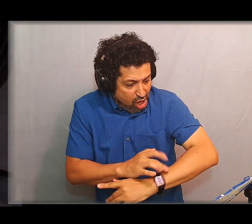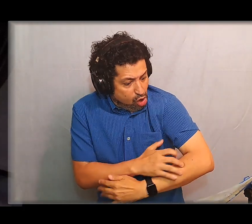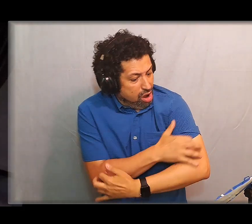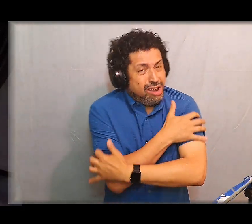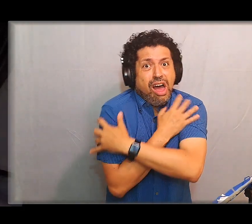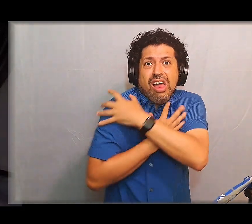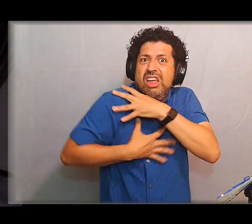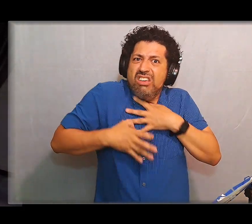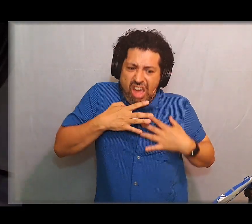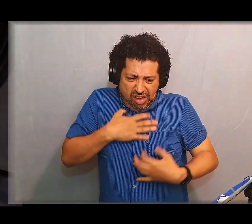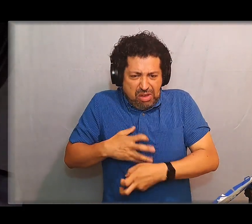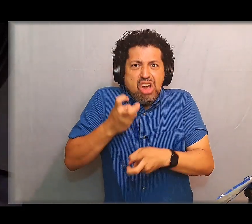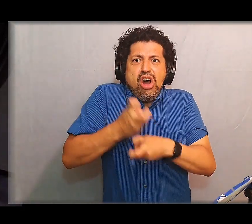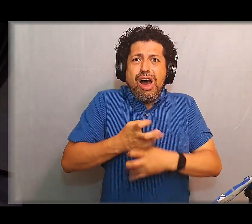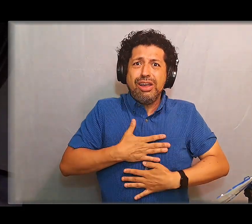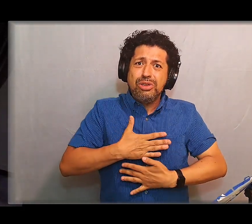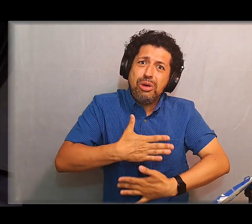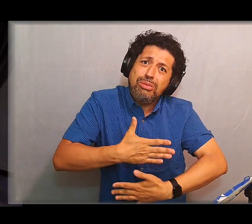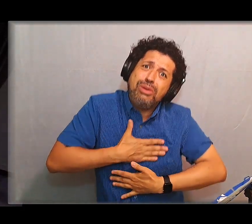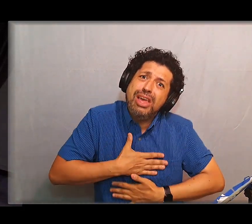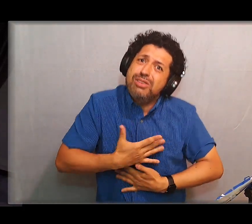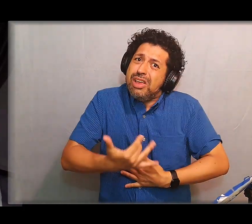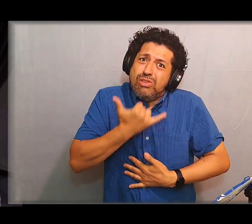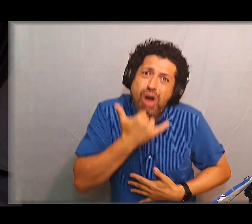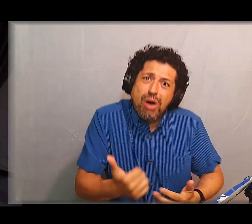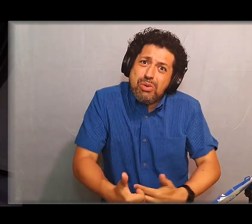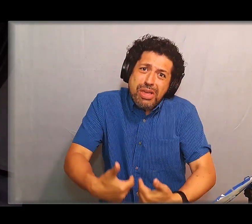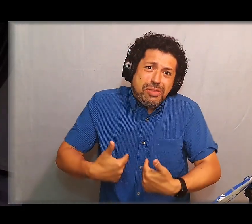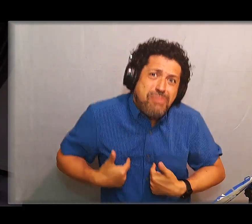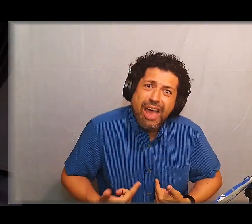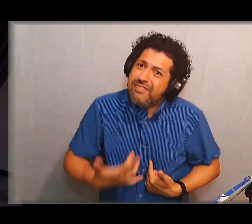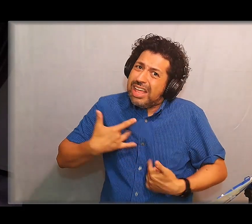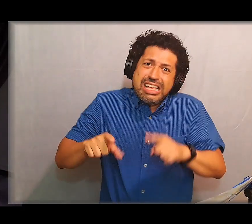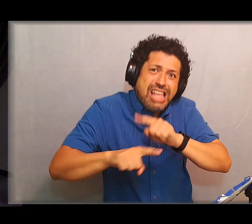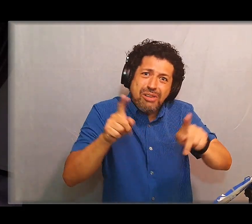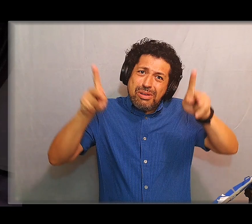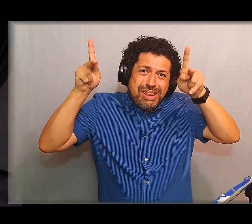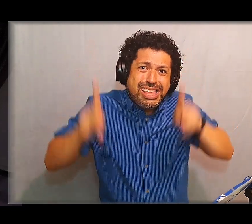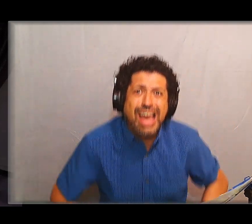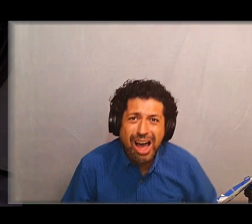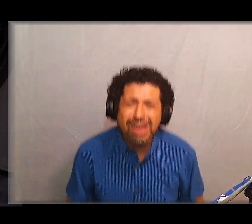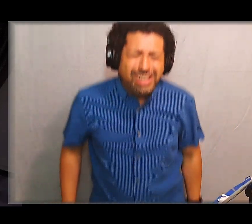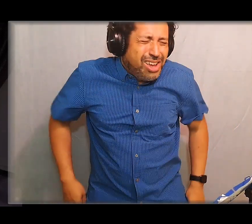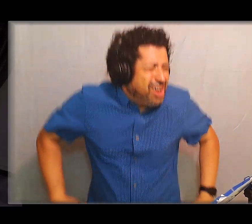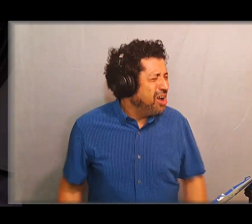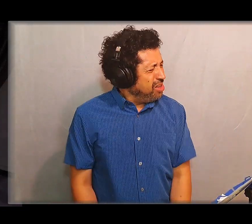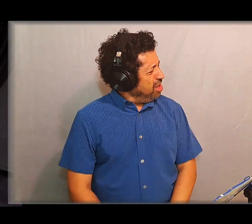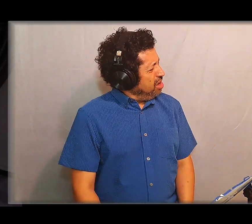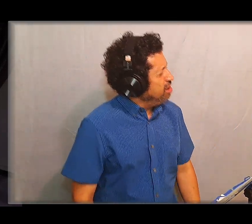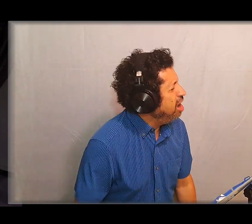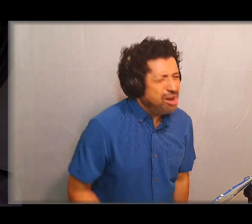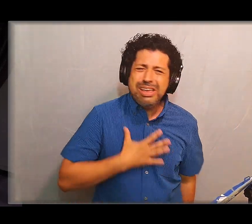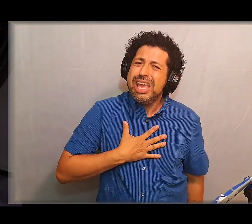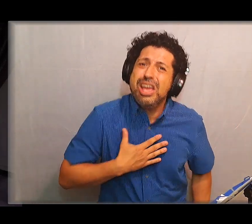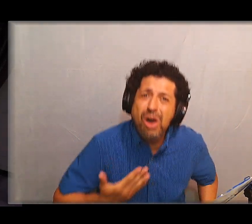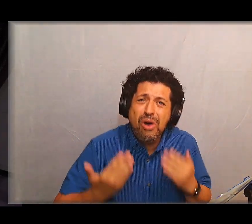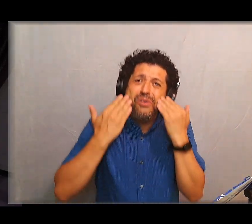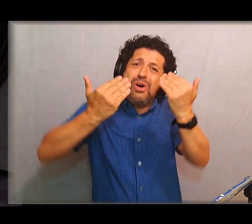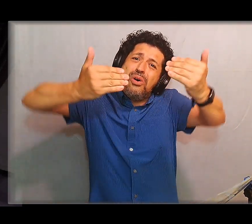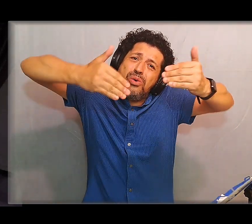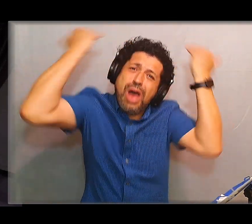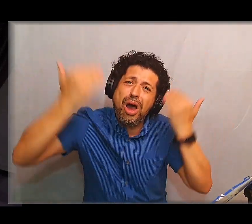creeps inside of me. Makes it hard to breathe. What's come over me? Feels like I'm somebody else. I